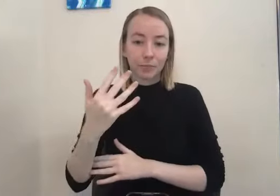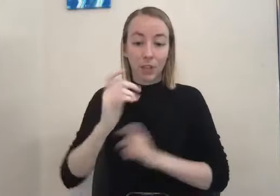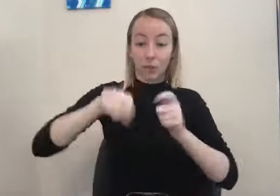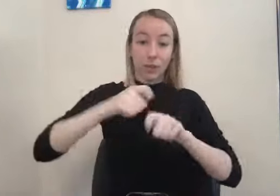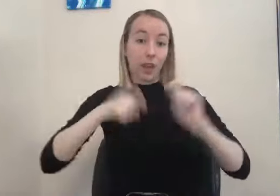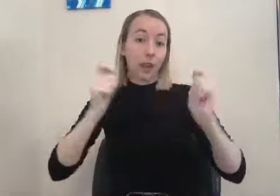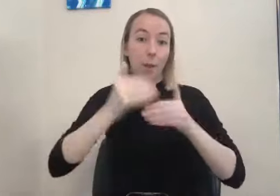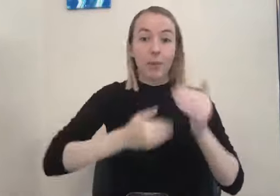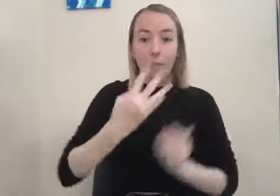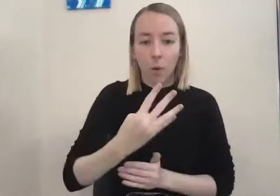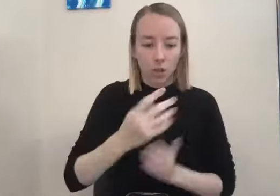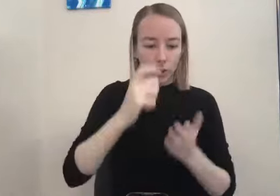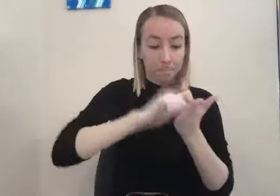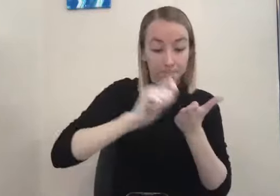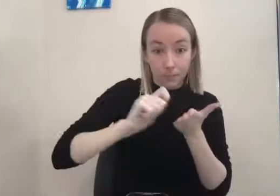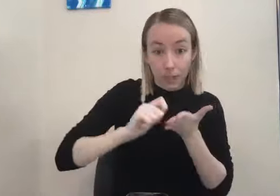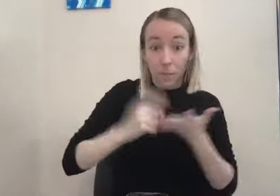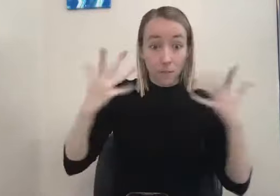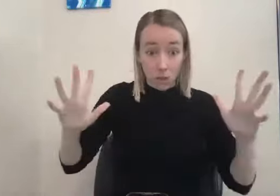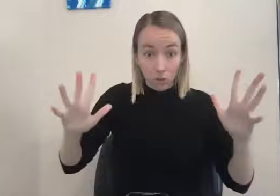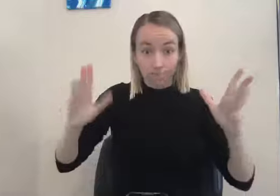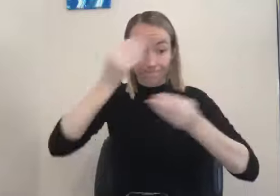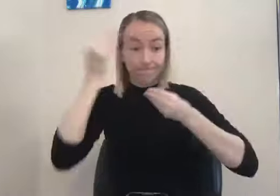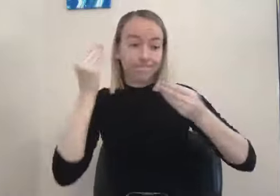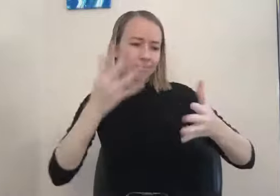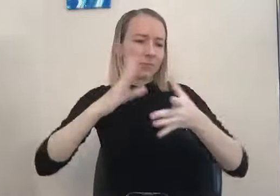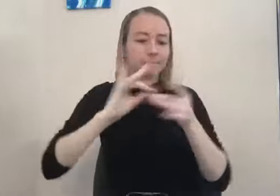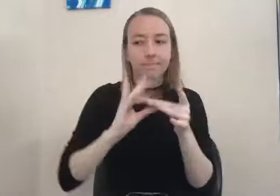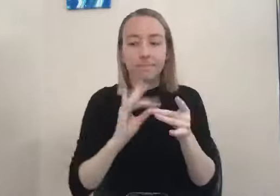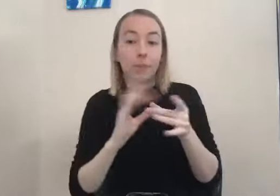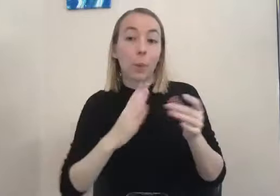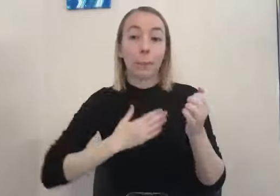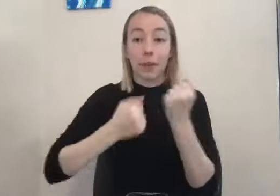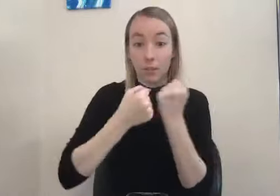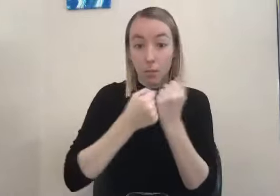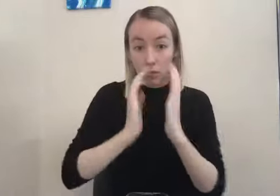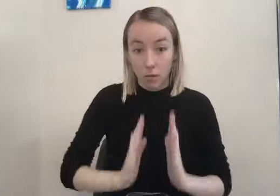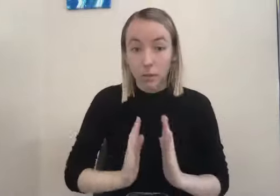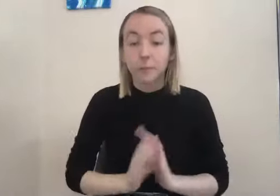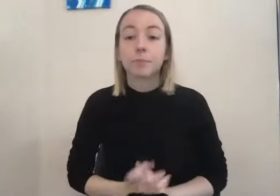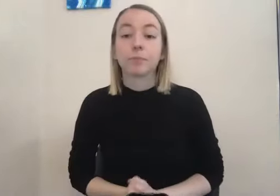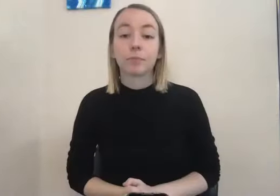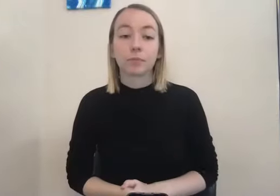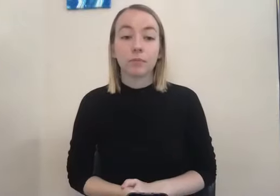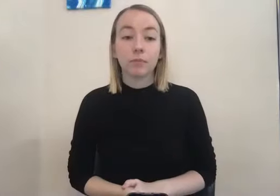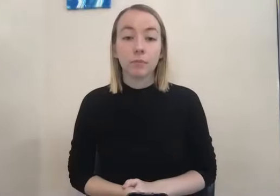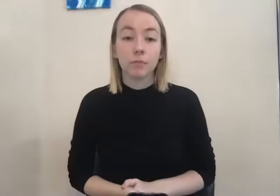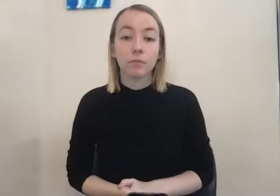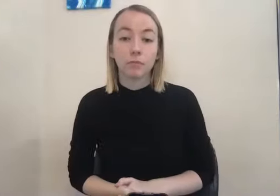got the mirror illness, you know, you've just not got the bottle. The bottle was just a symptom. You've got the same disease in your mind. You know what